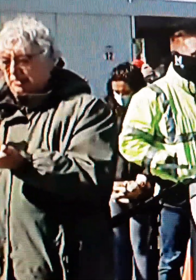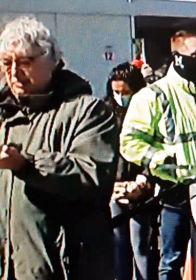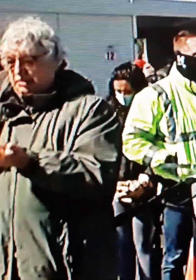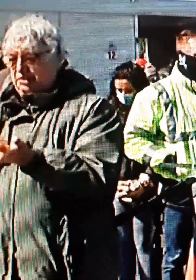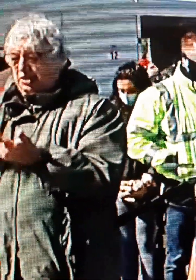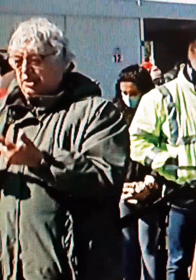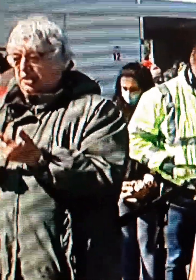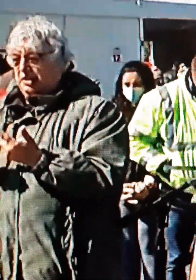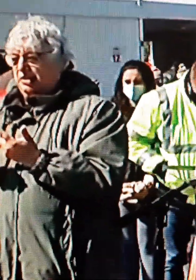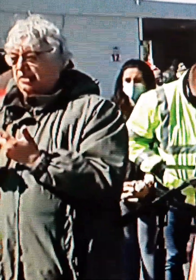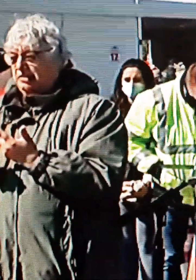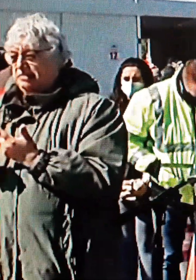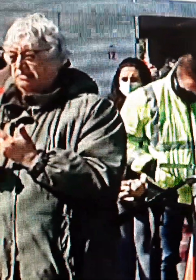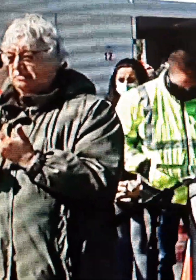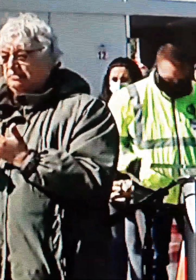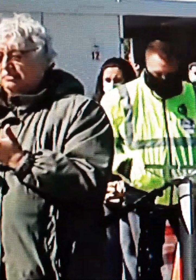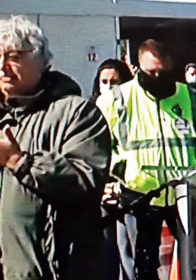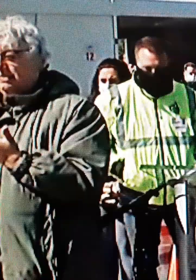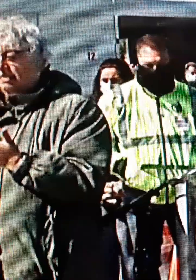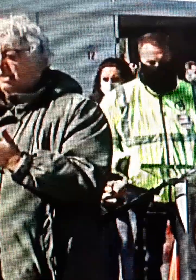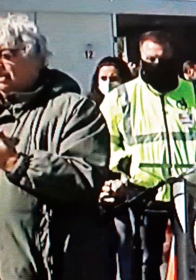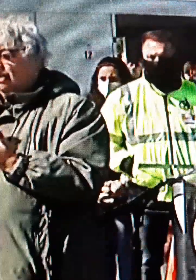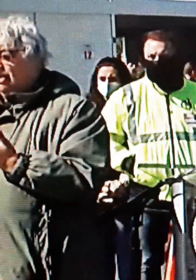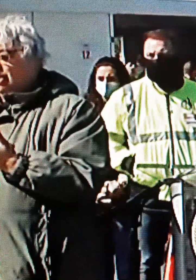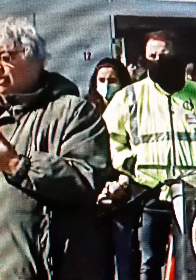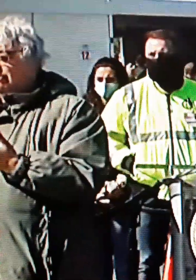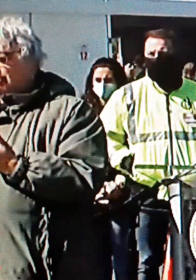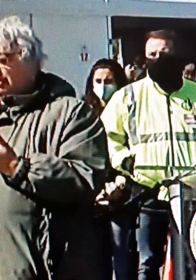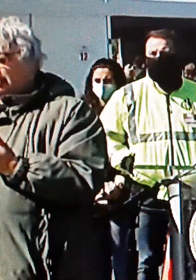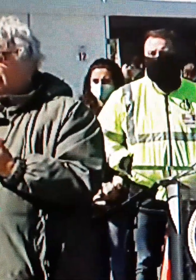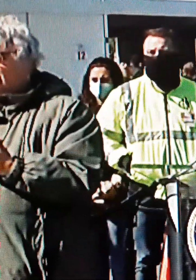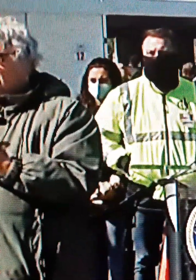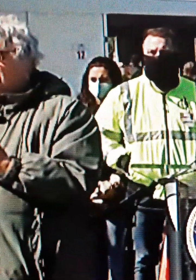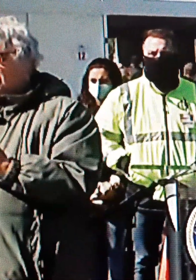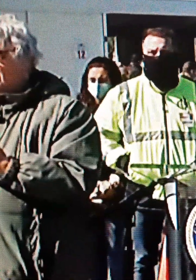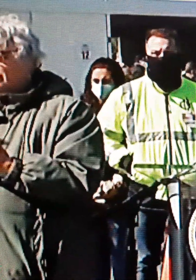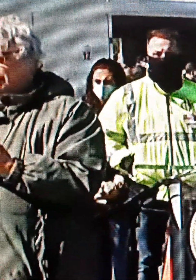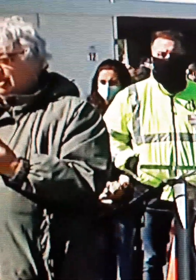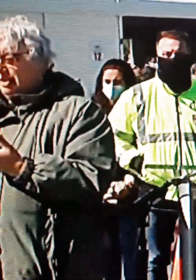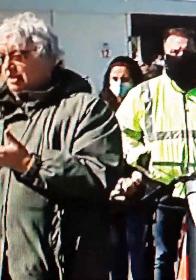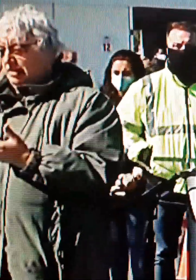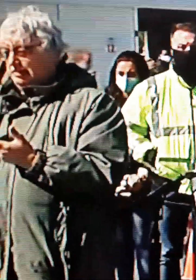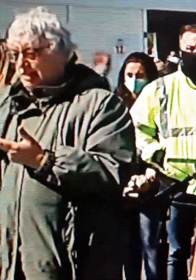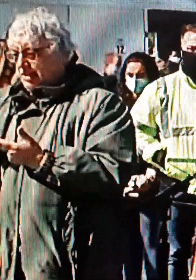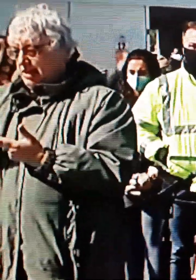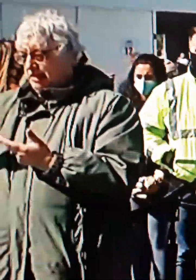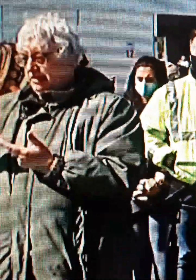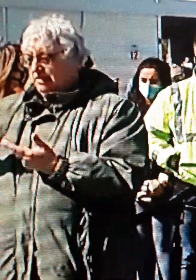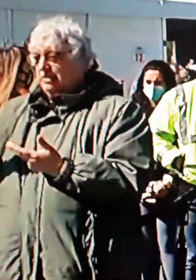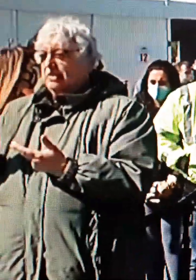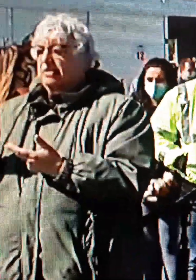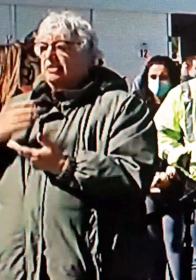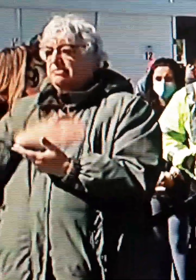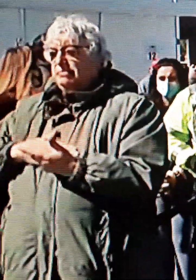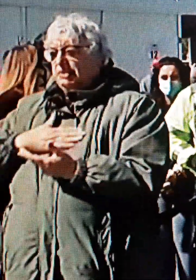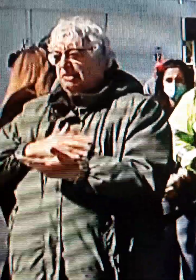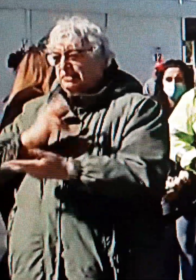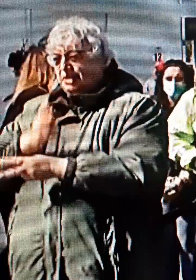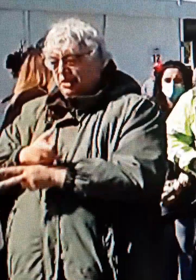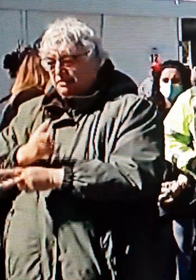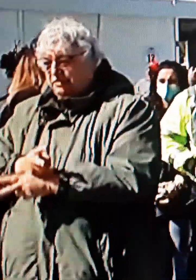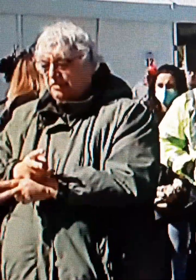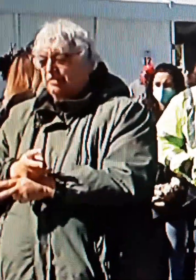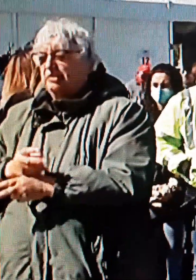a lot of too many carbon monoxide type calls. So, again, we want to reiterate those safety messages. Be careful what you use and what you